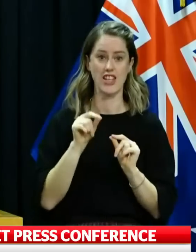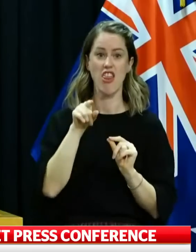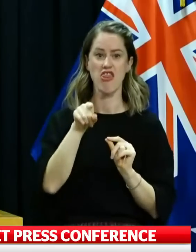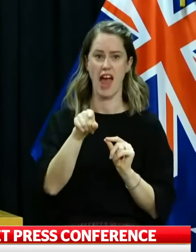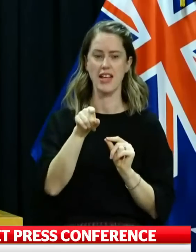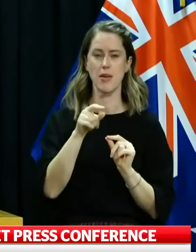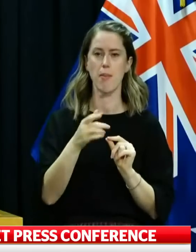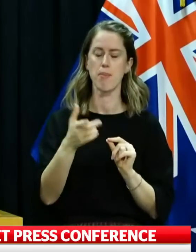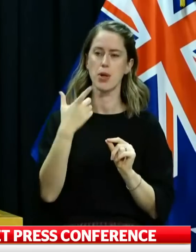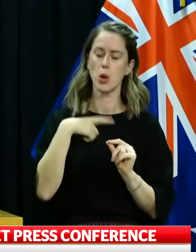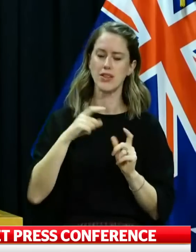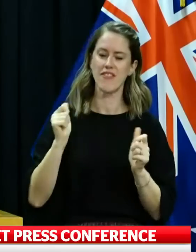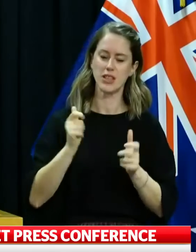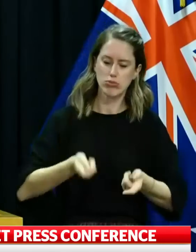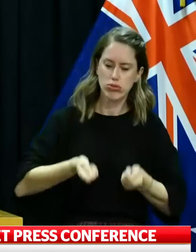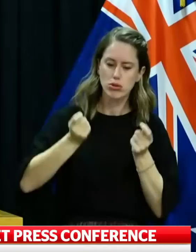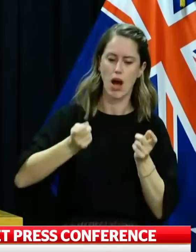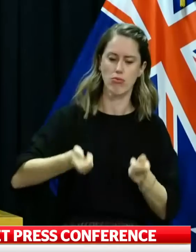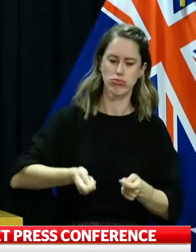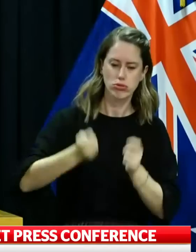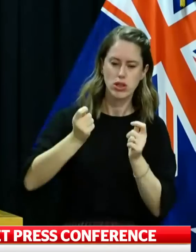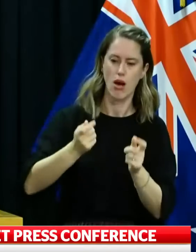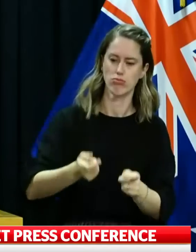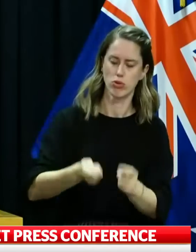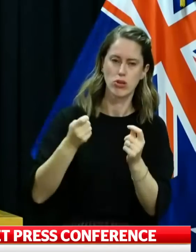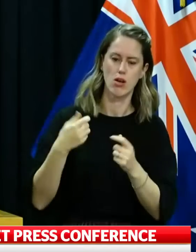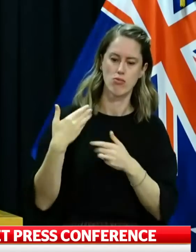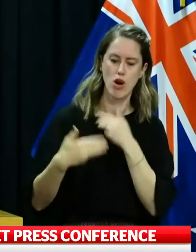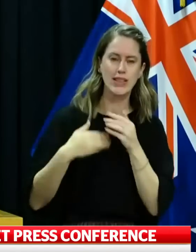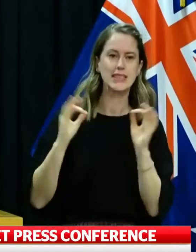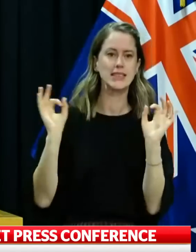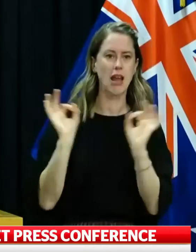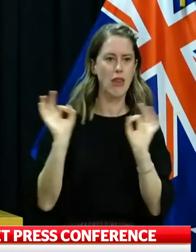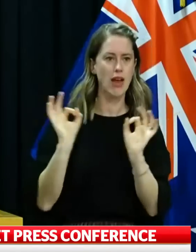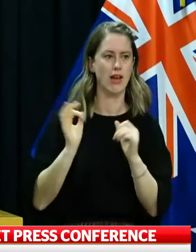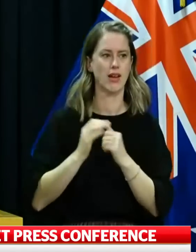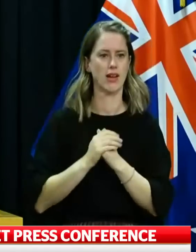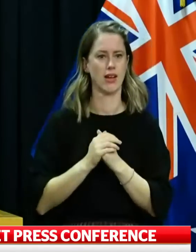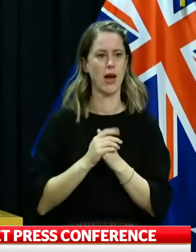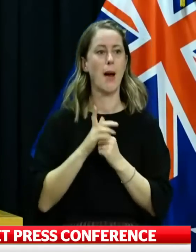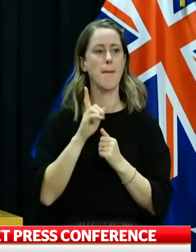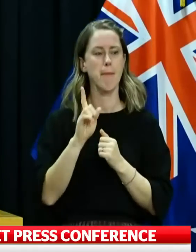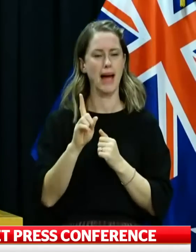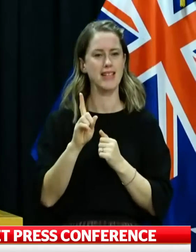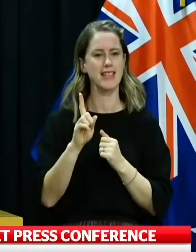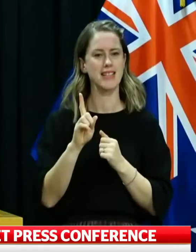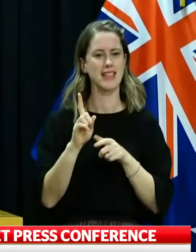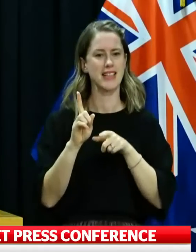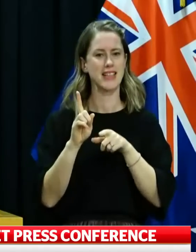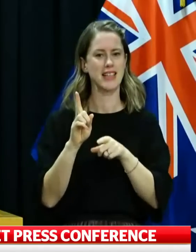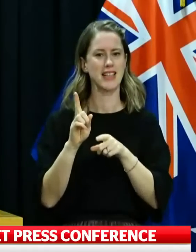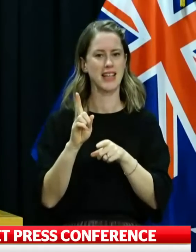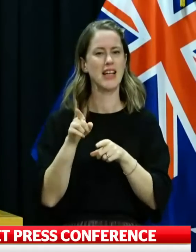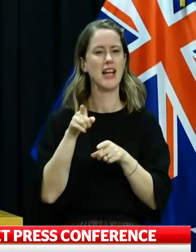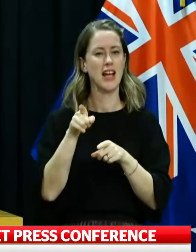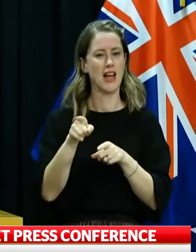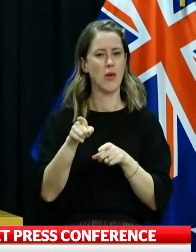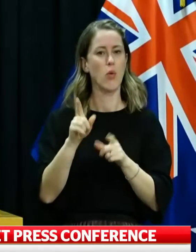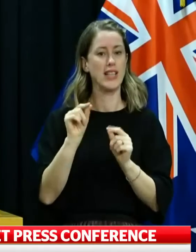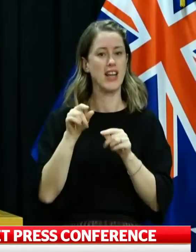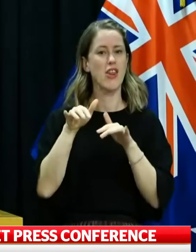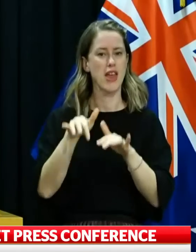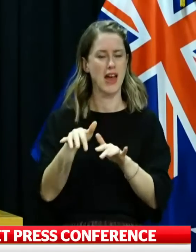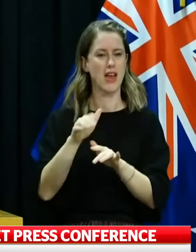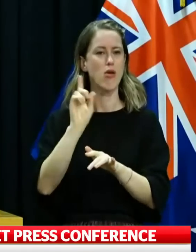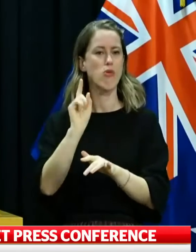we'd repeatedly raised it and seen no progress. But, of course, I did it in such a manner where it was not unexpected for the Prime Minister.